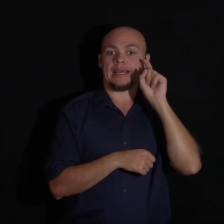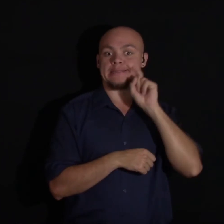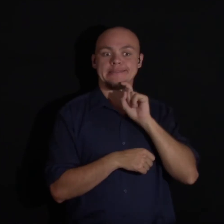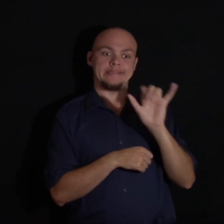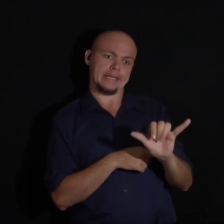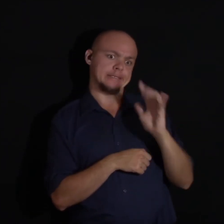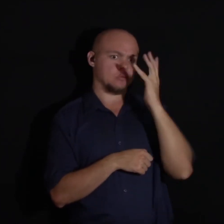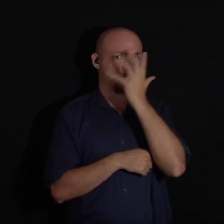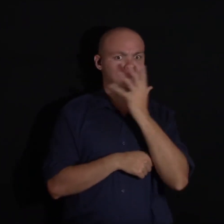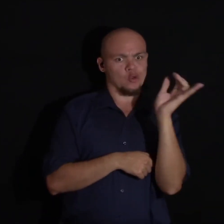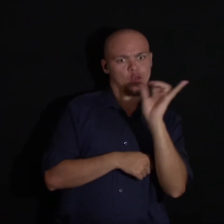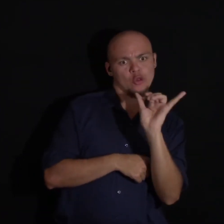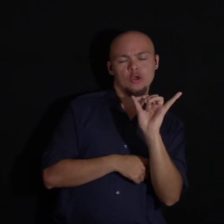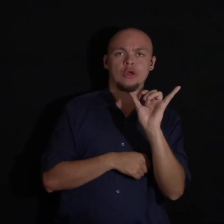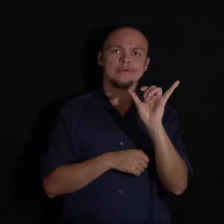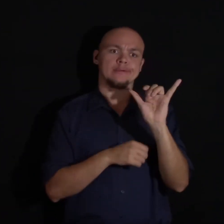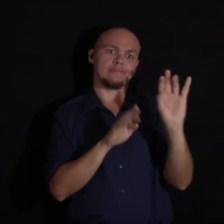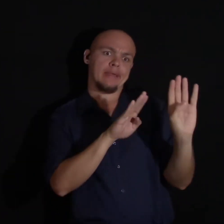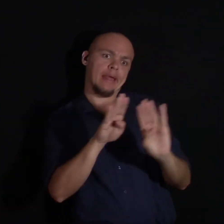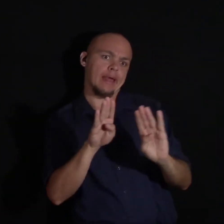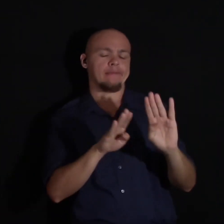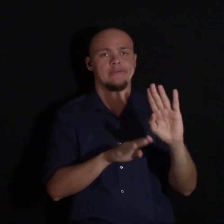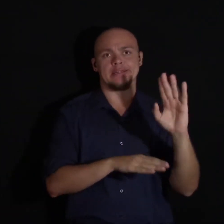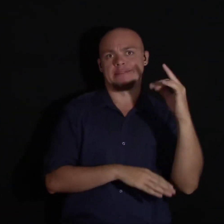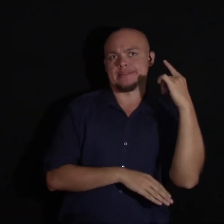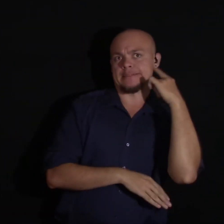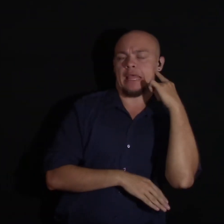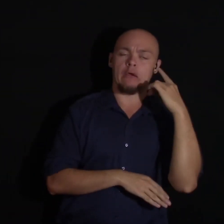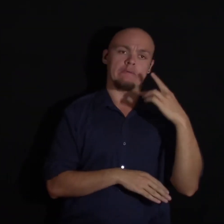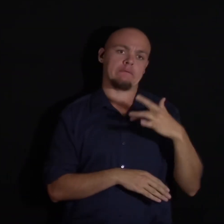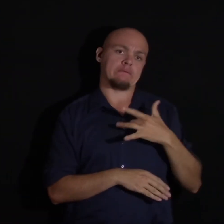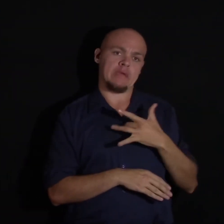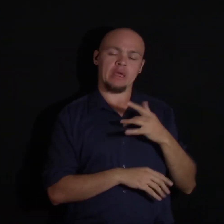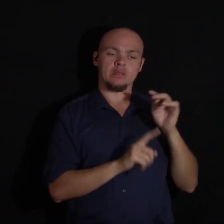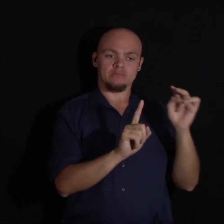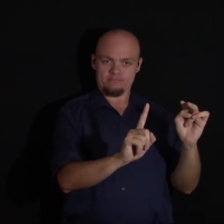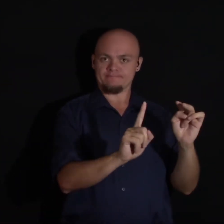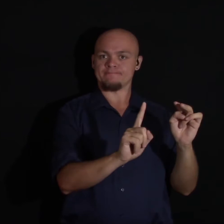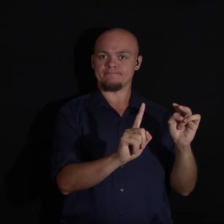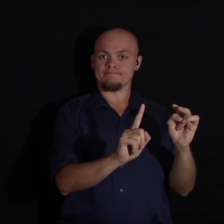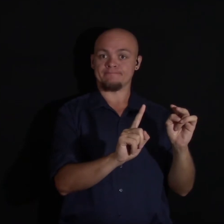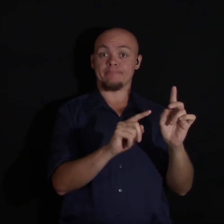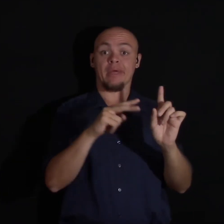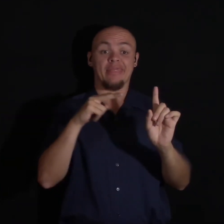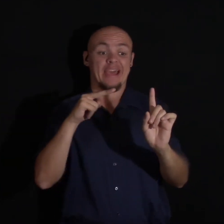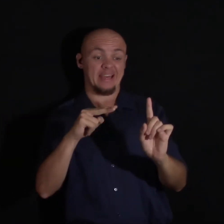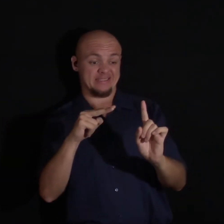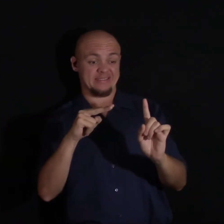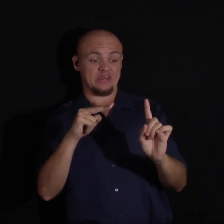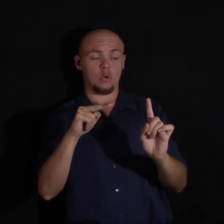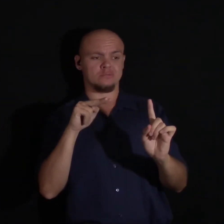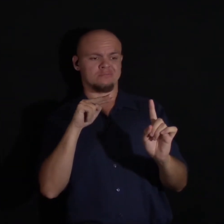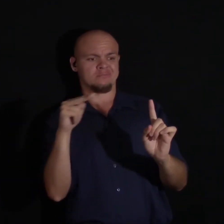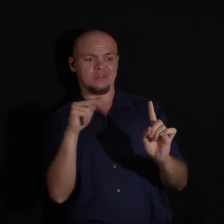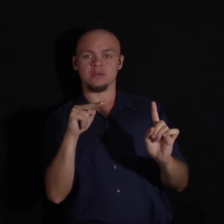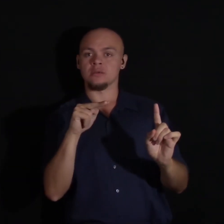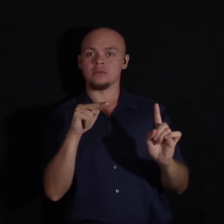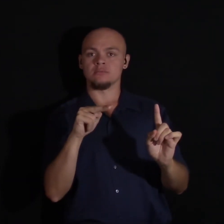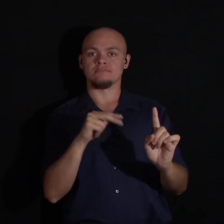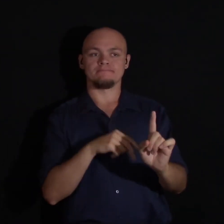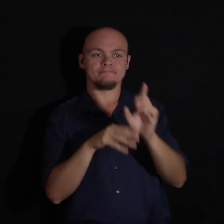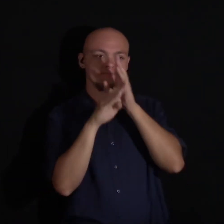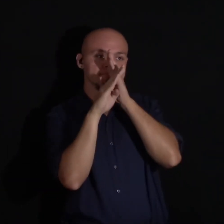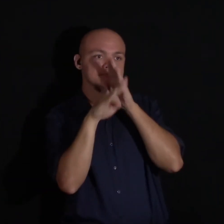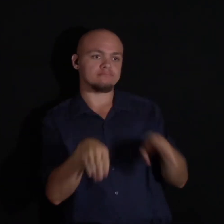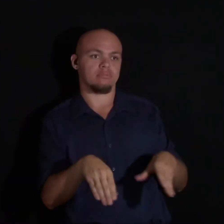to look, act, sound like, and feel like. And on the other side of the equation is